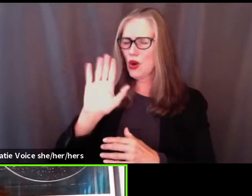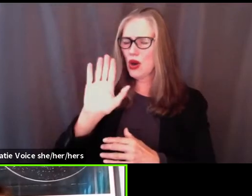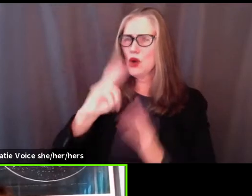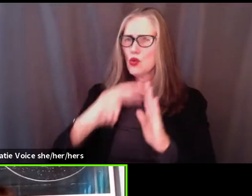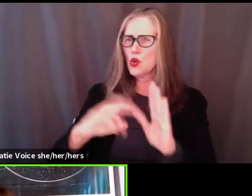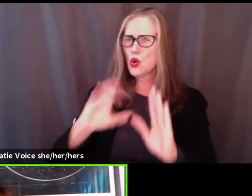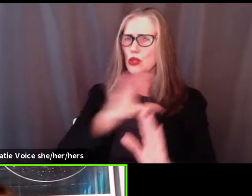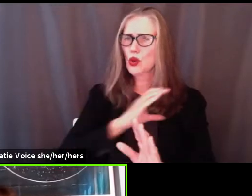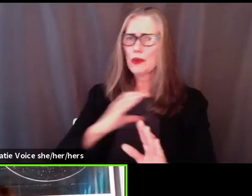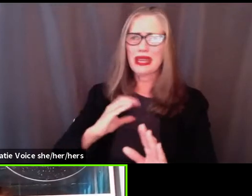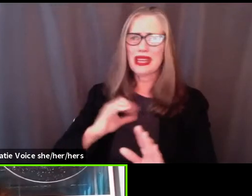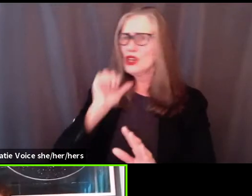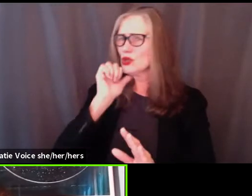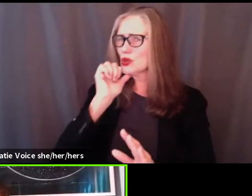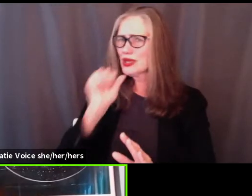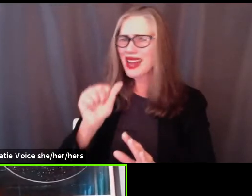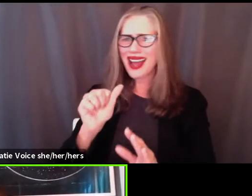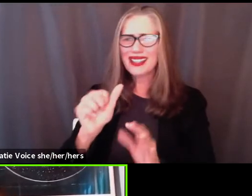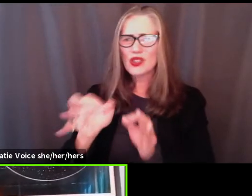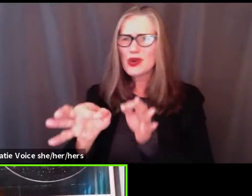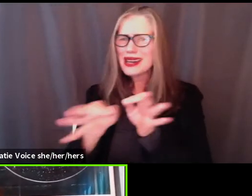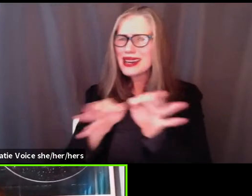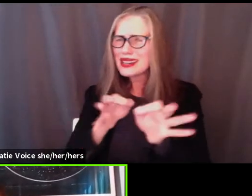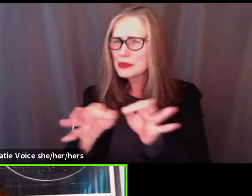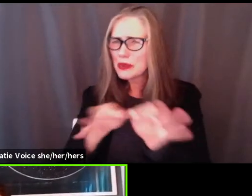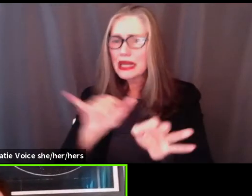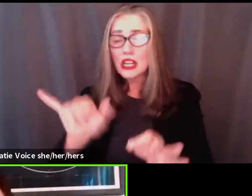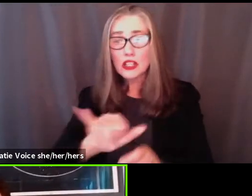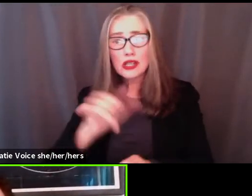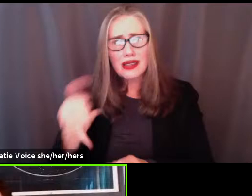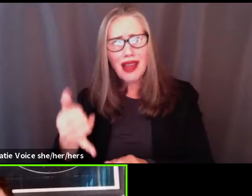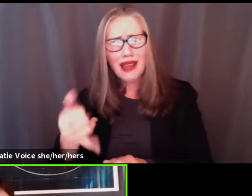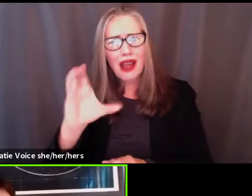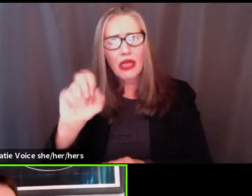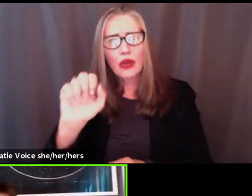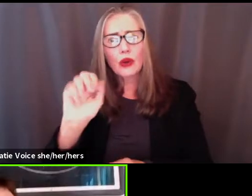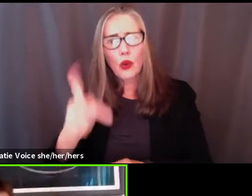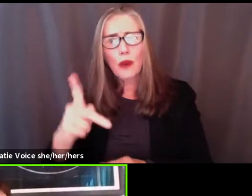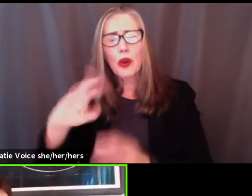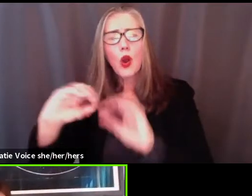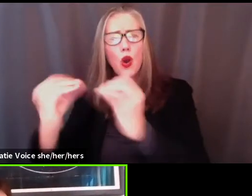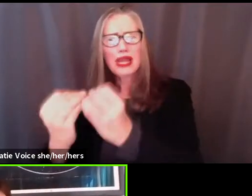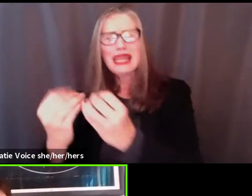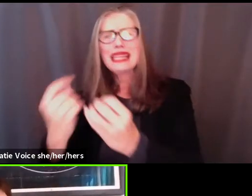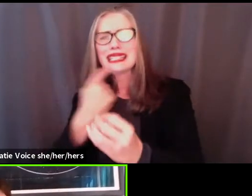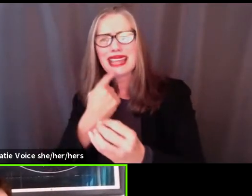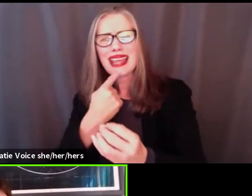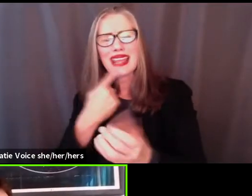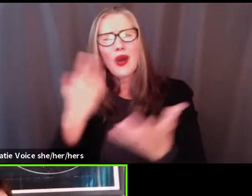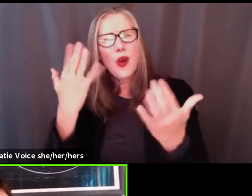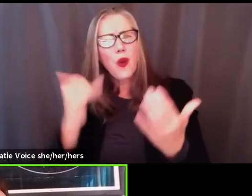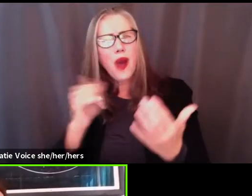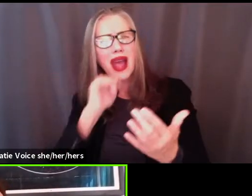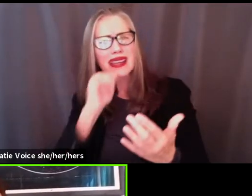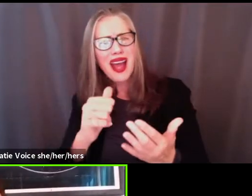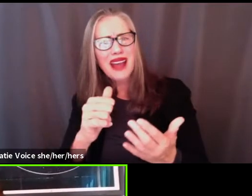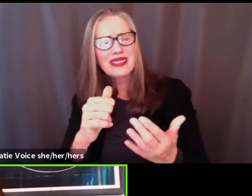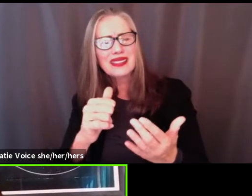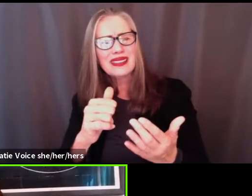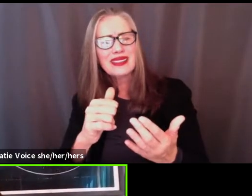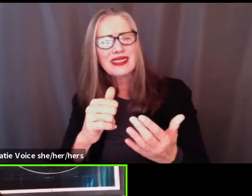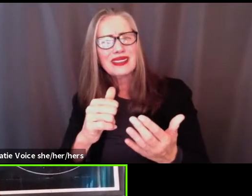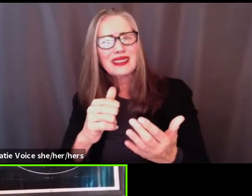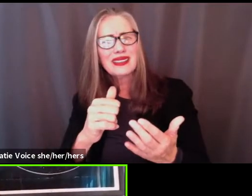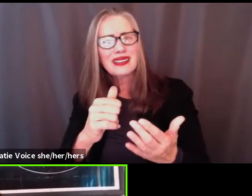not stating, like so many other corporate and organizations do, a valid medical exemption from the vaccine. That would seem to